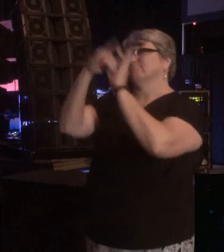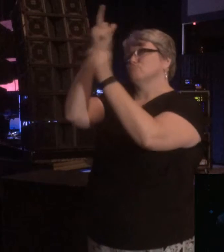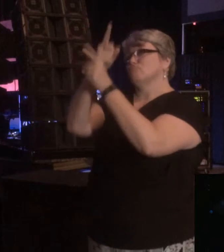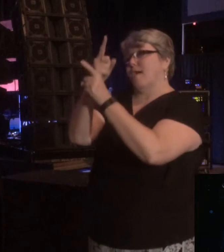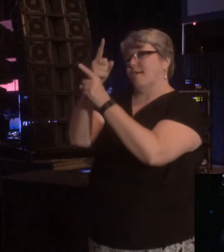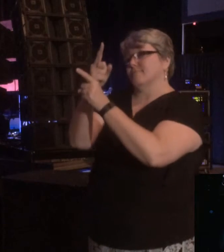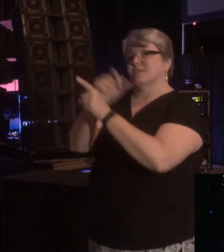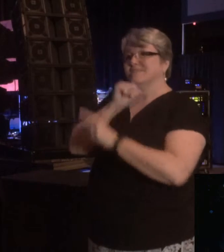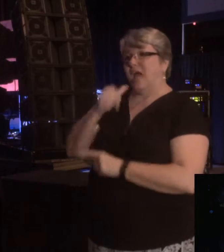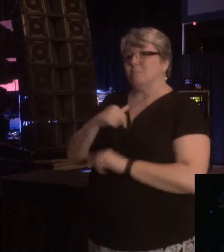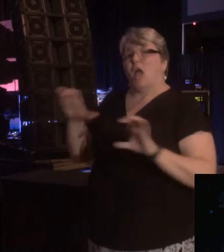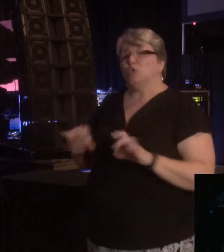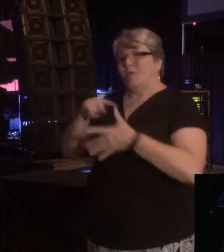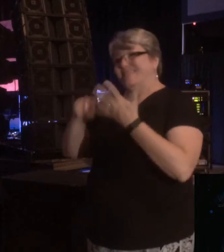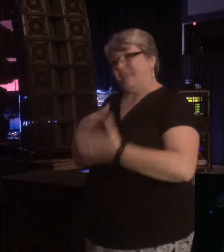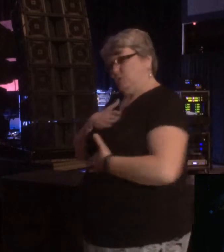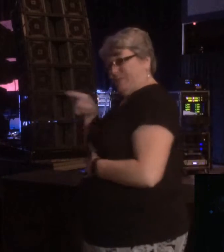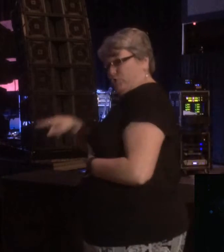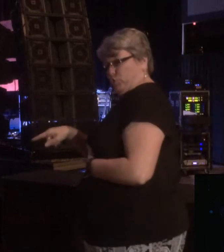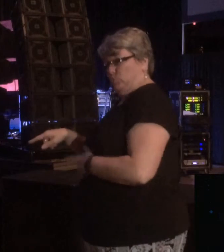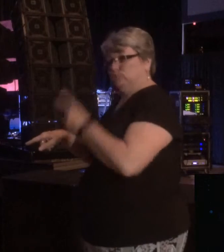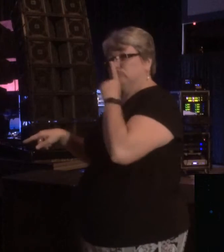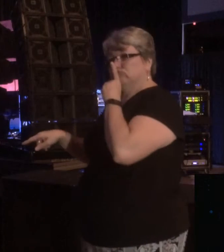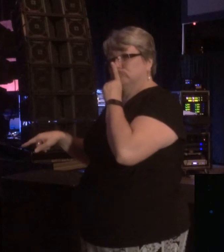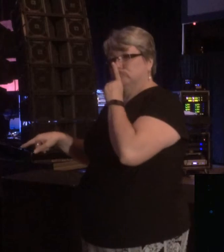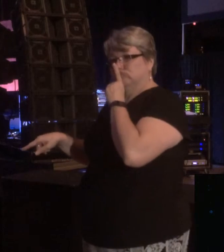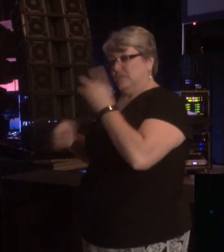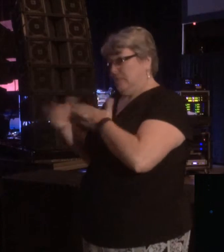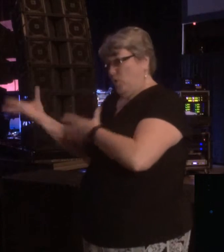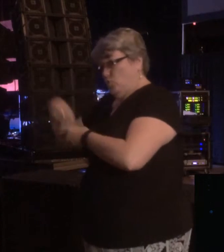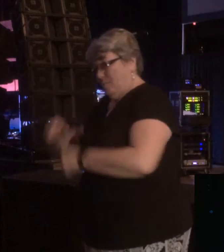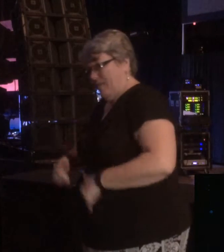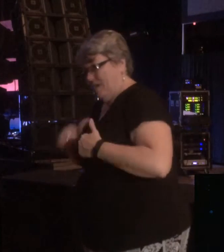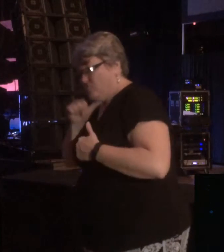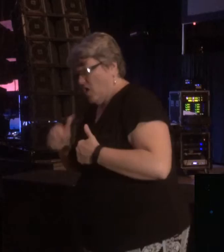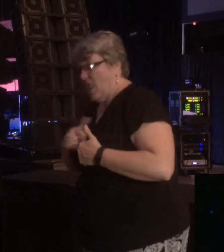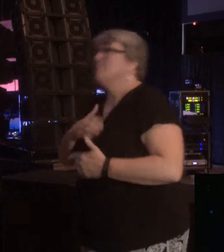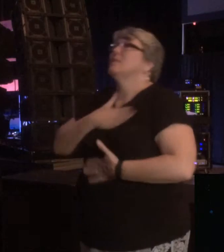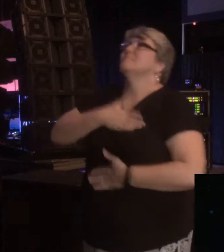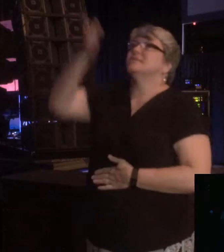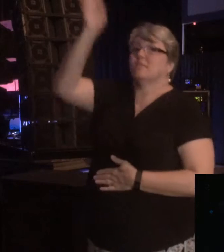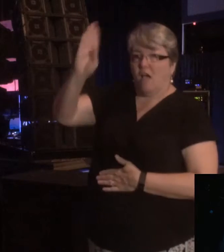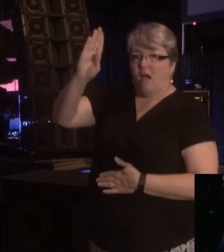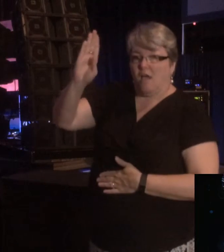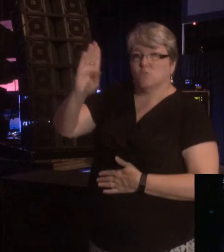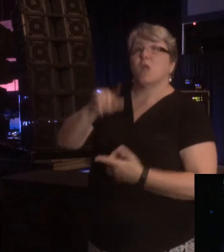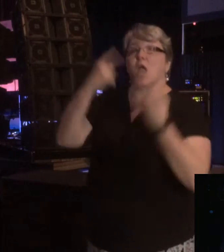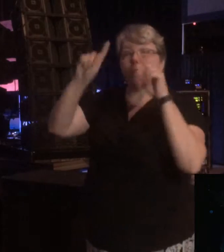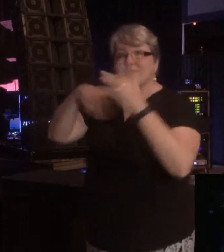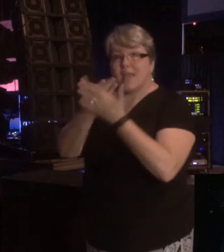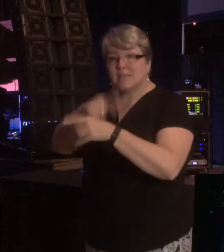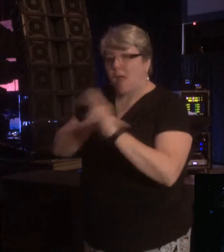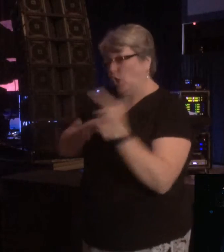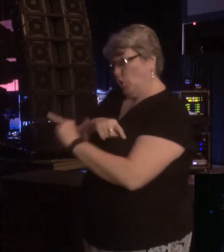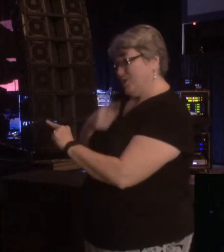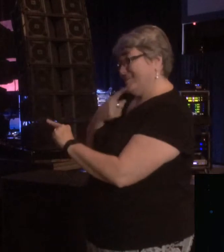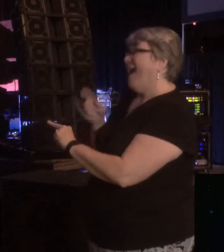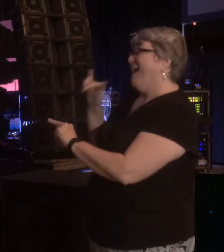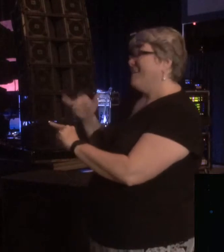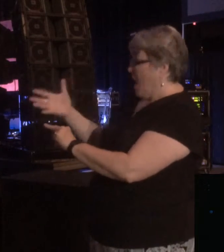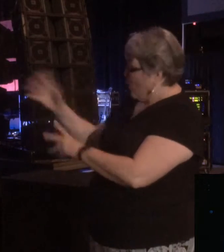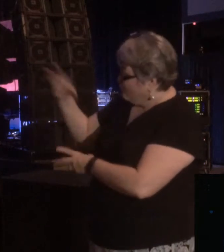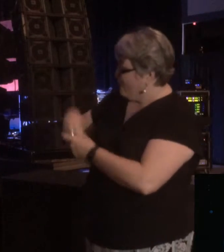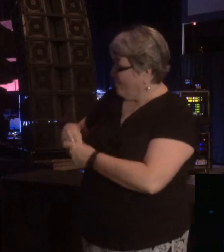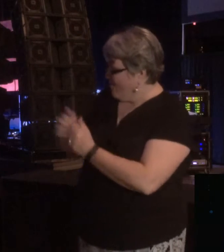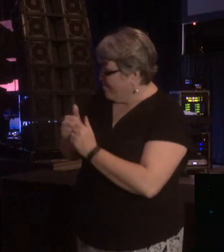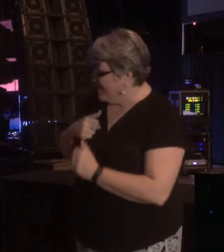question. That is a serious question. So I could speak to that, yeah. I think. So that